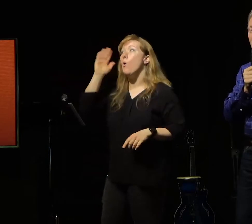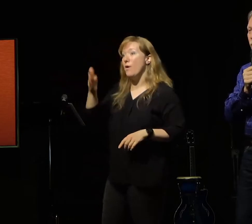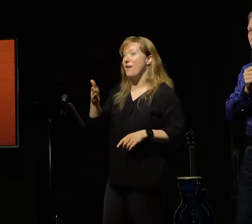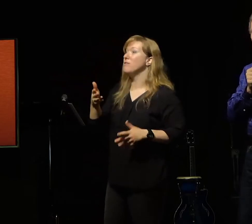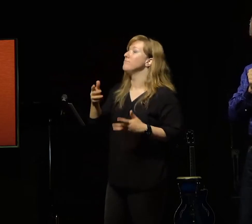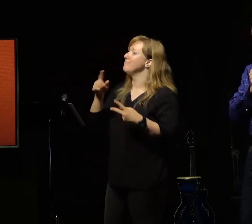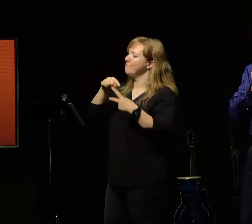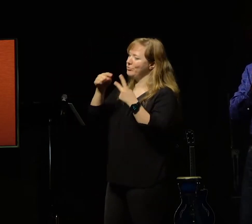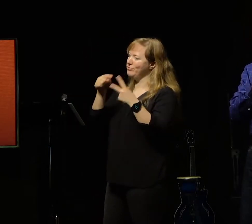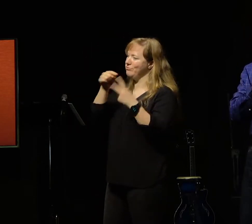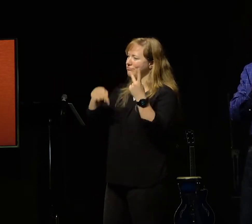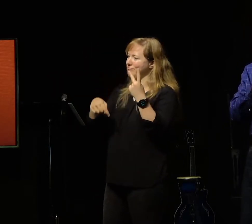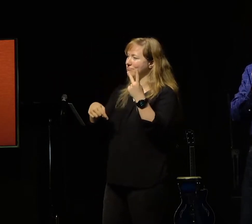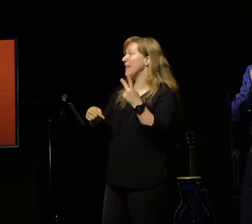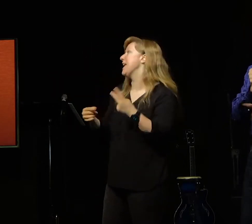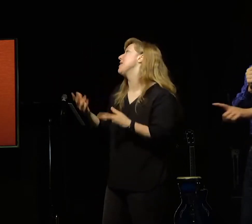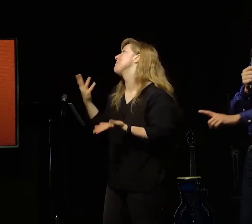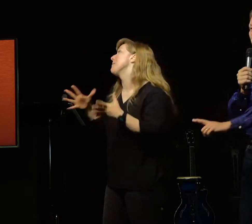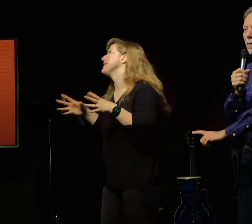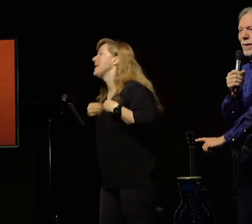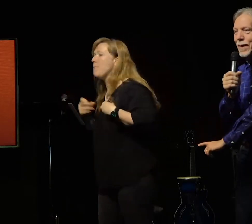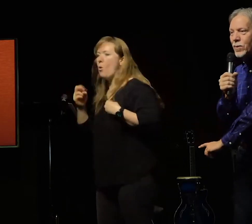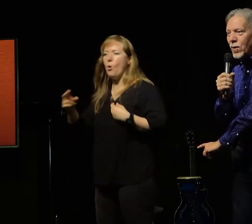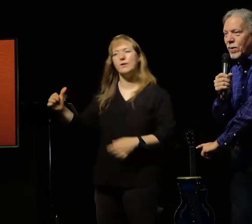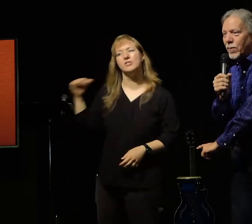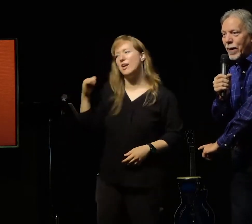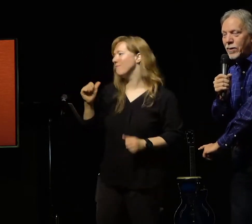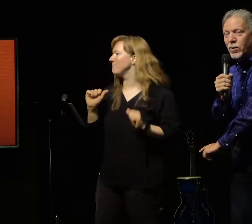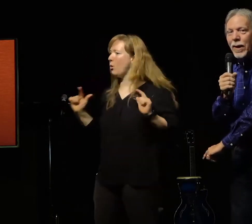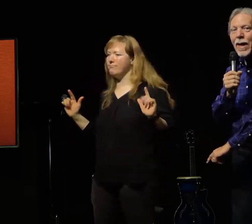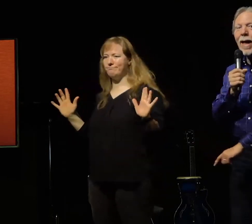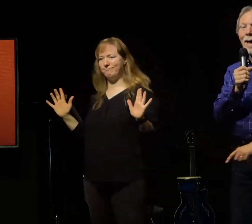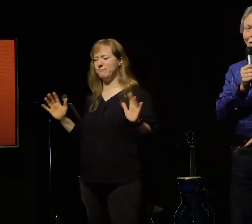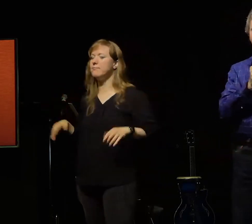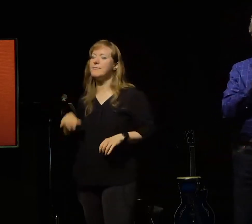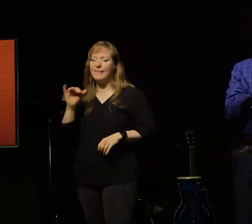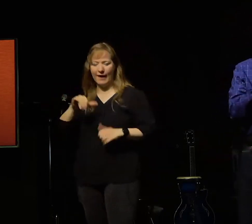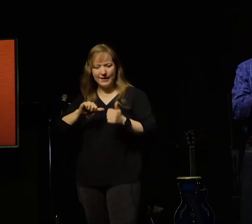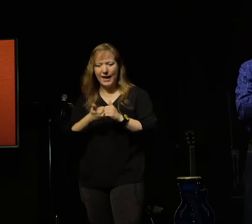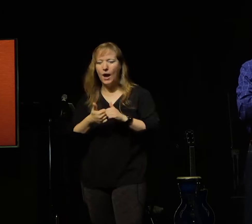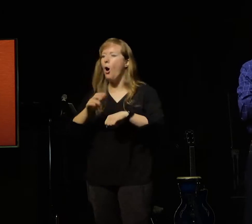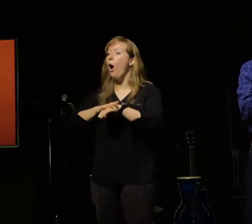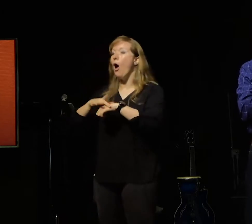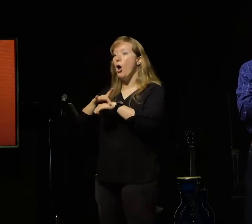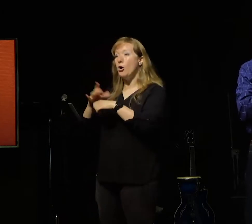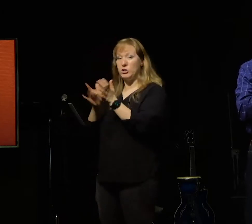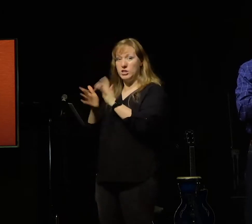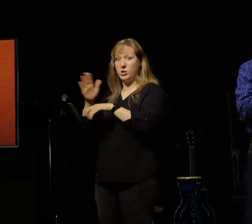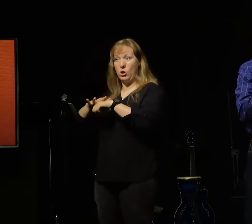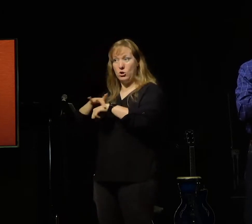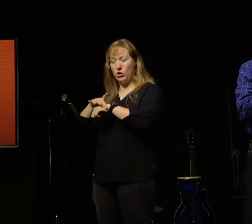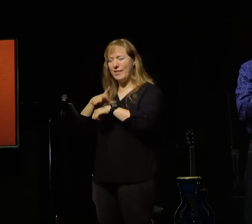You're not going to be able to be neutral around him. And that's the way it was in his earthly ministry, and that's the way it still is today.